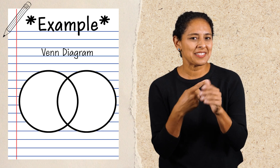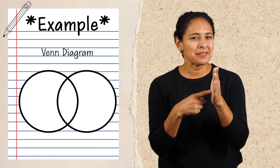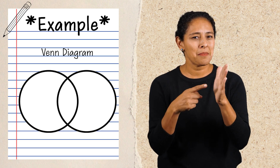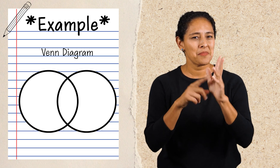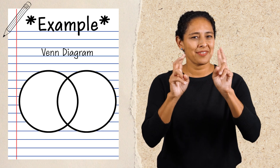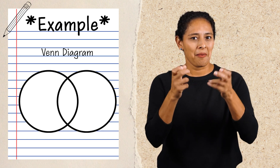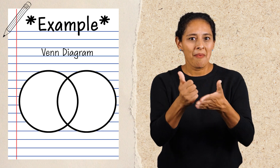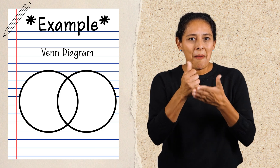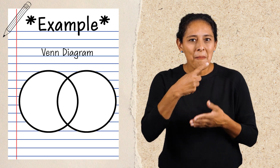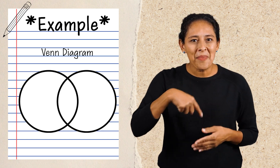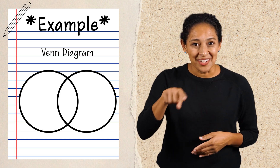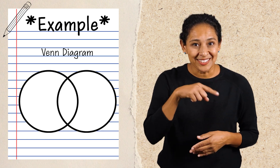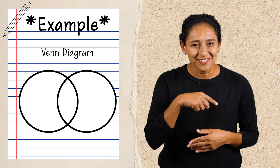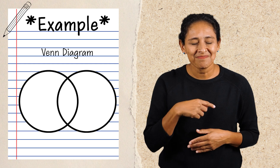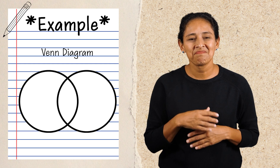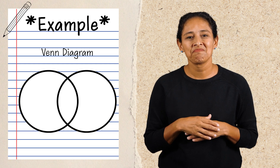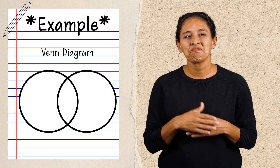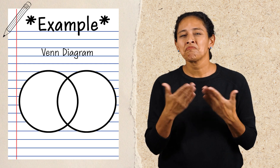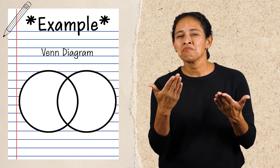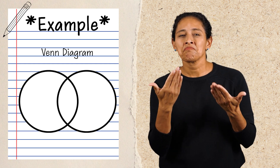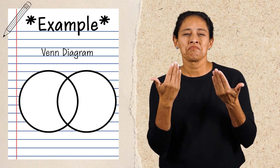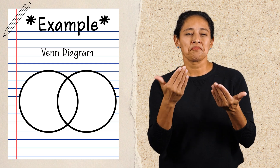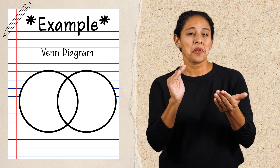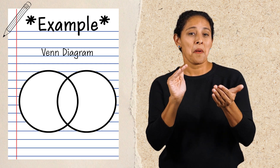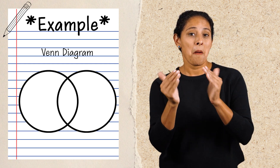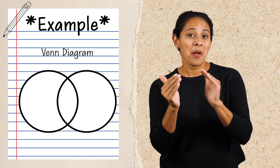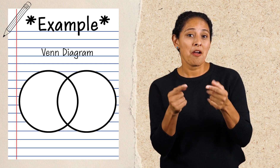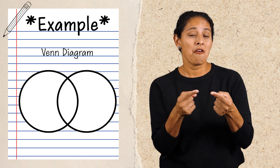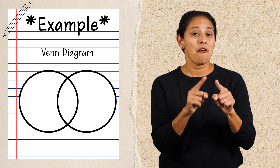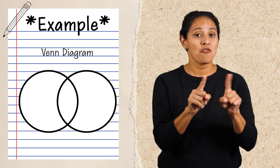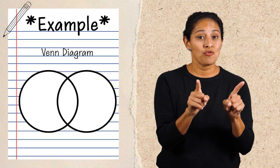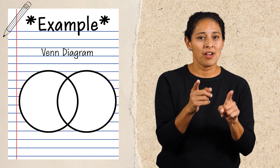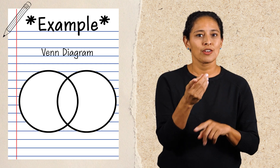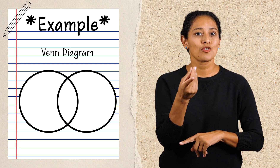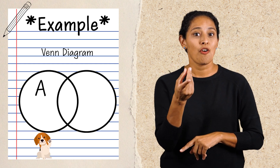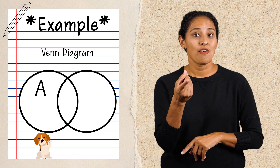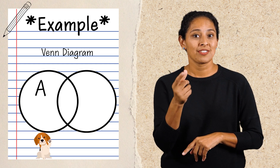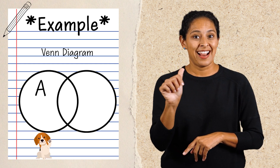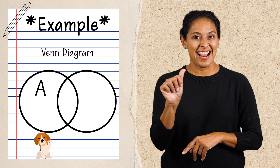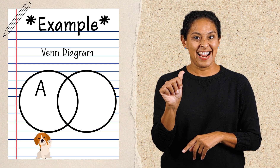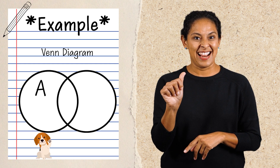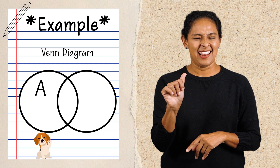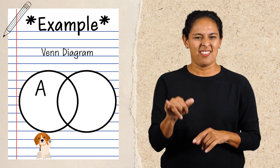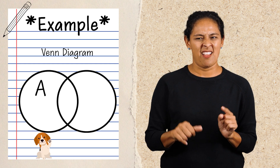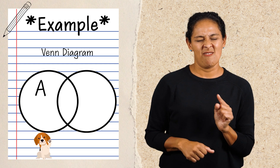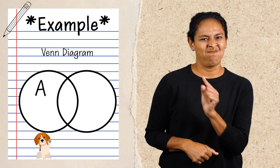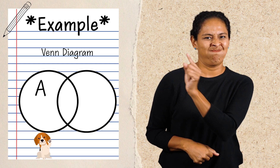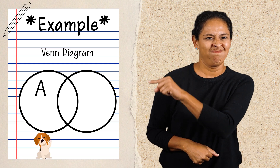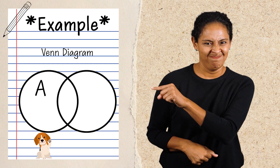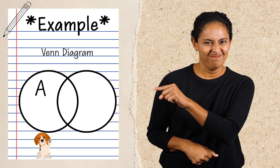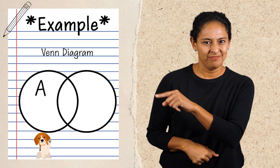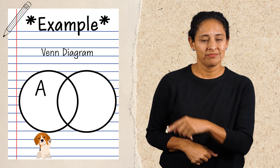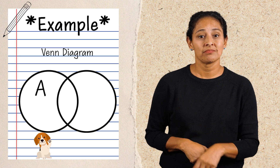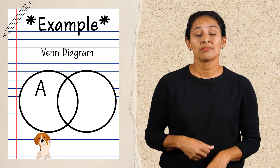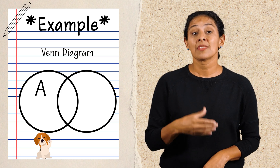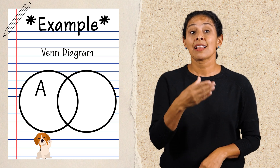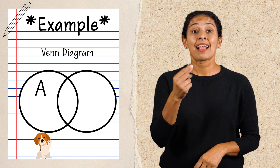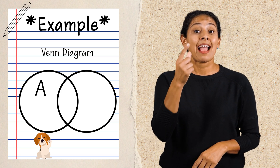Let's use an example topic to help us. Let's compare and contrast dogs, A, and